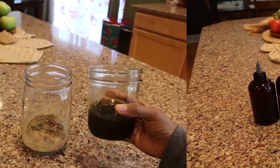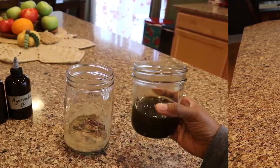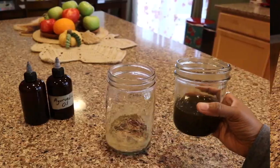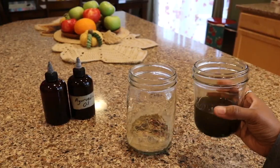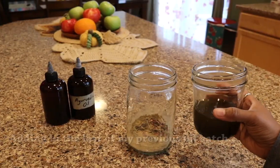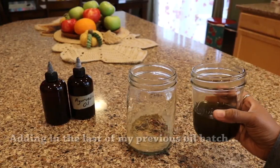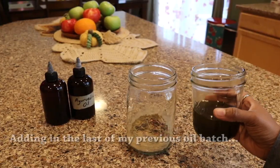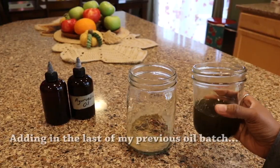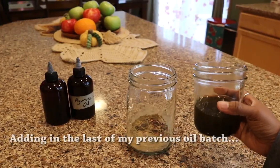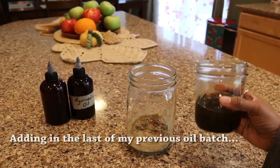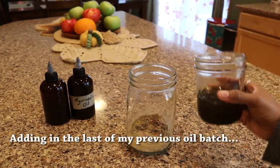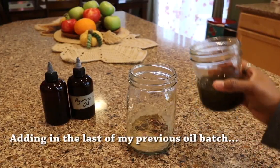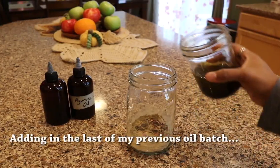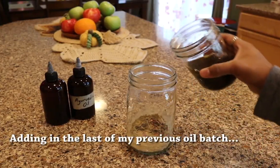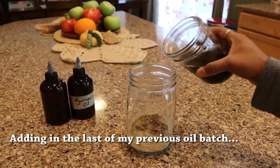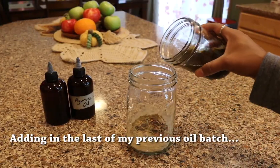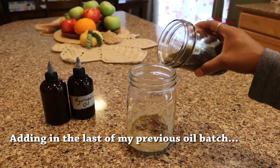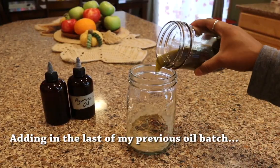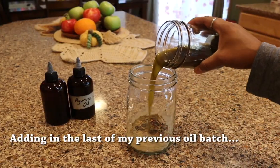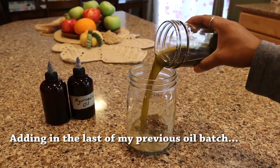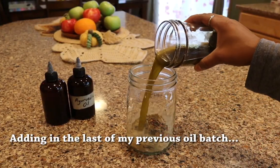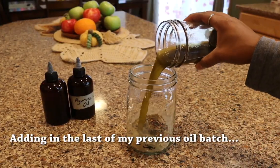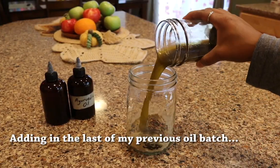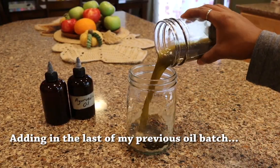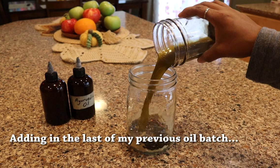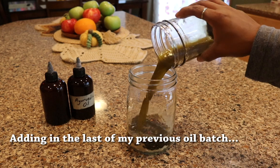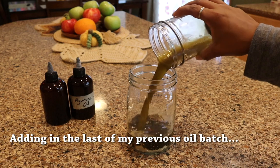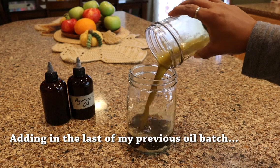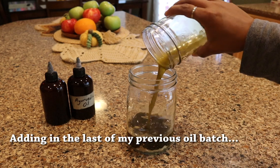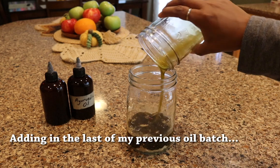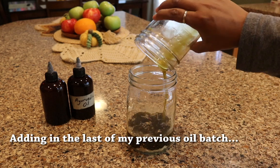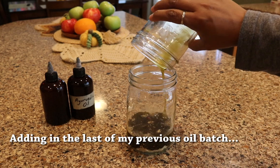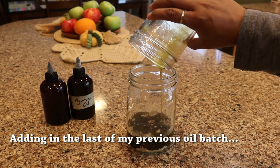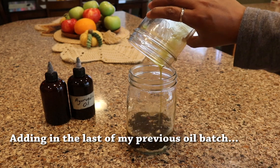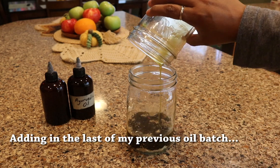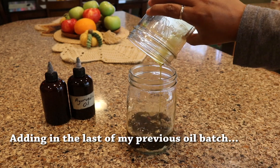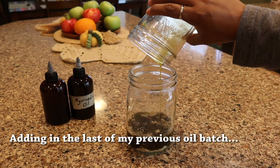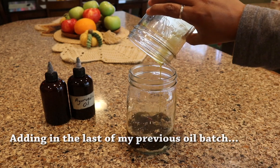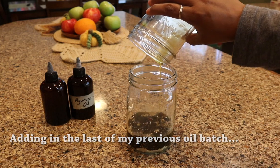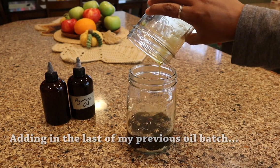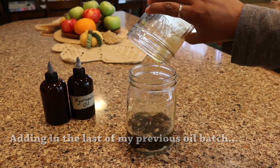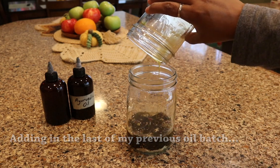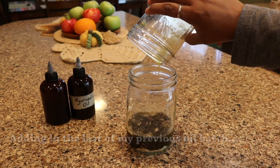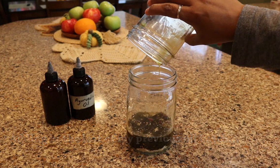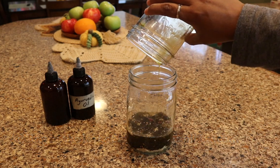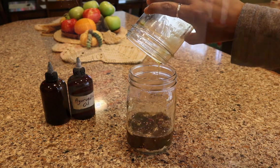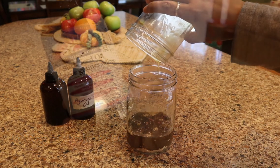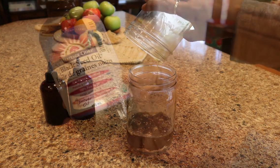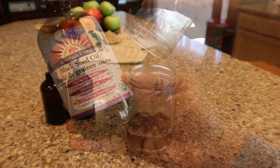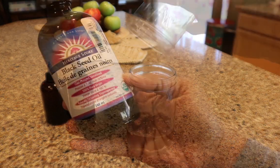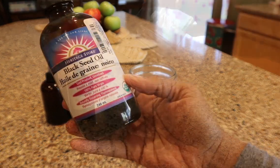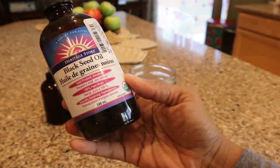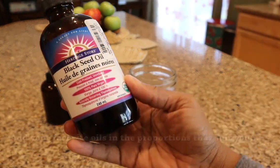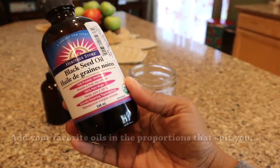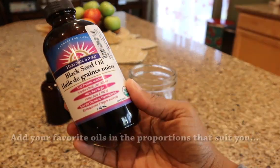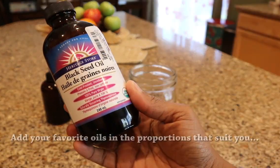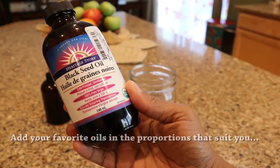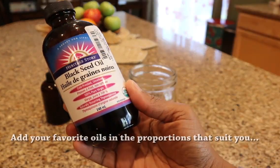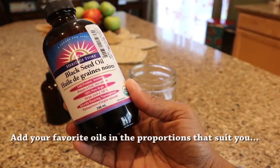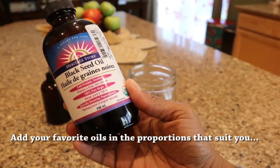Okay, so like I said, I'm just using the remnants from my last batch of oil to start off this new one. And again,